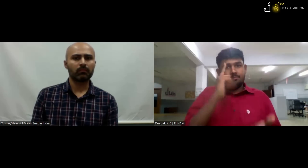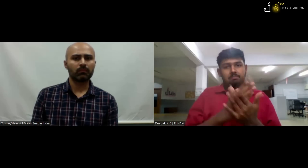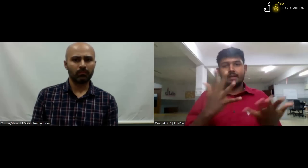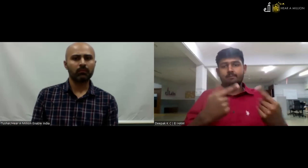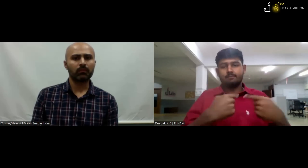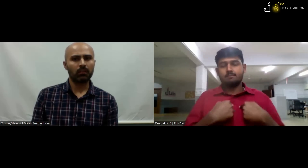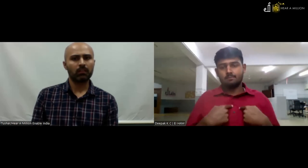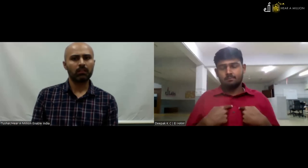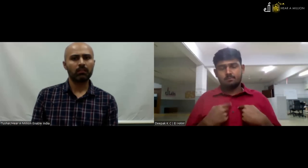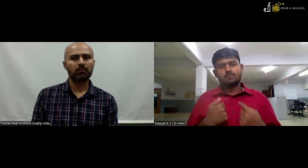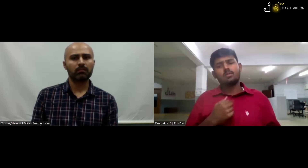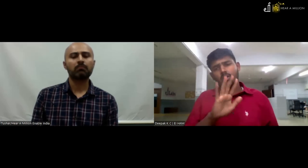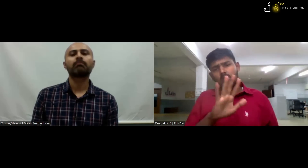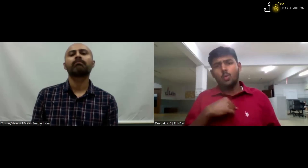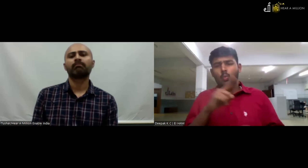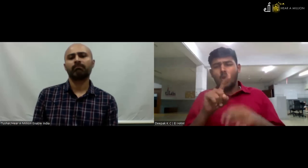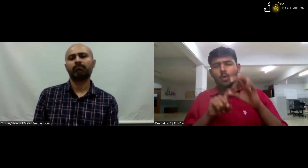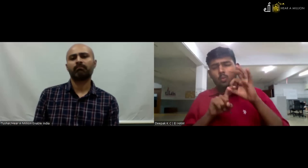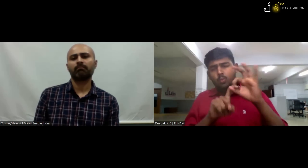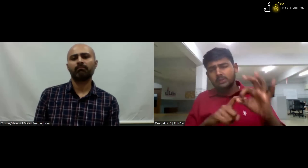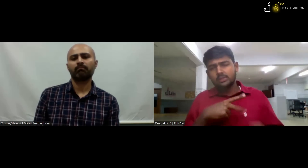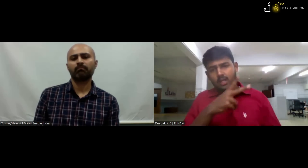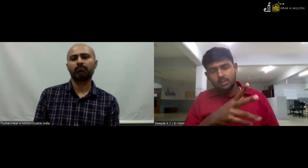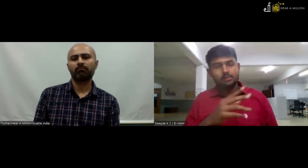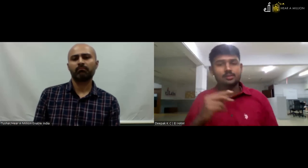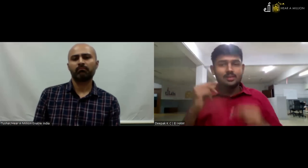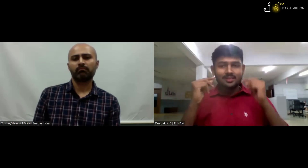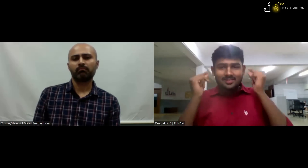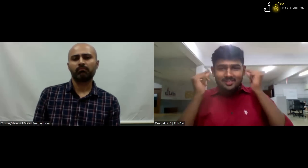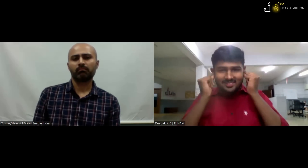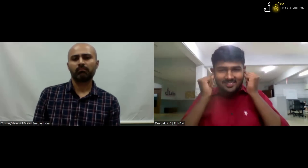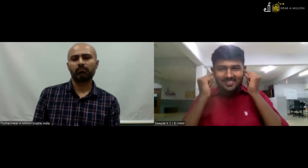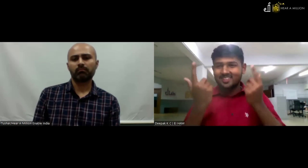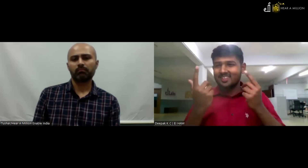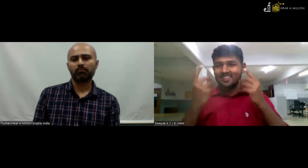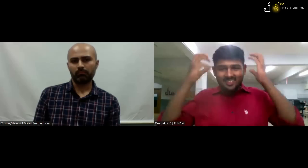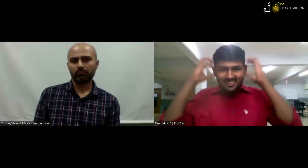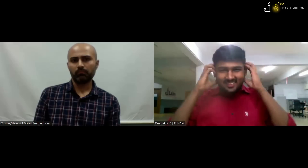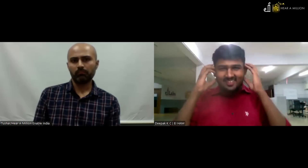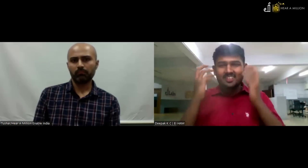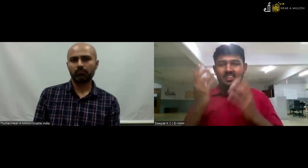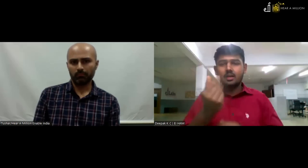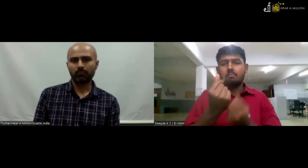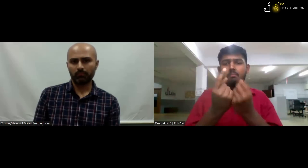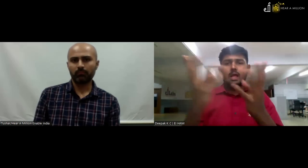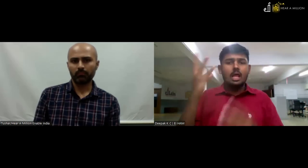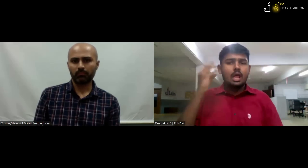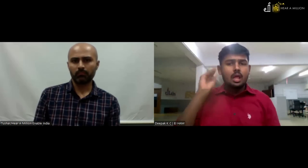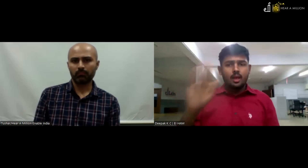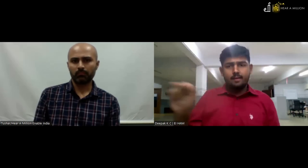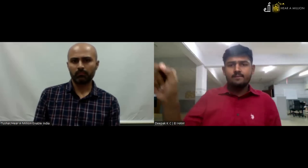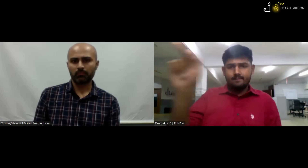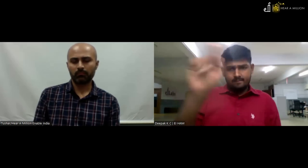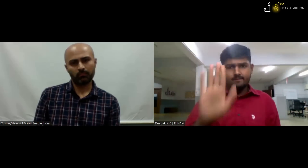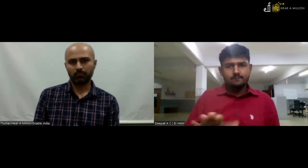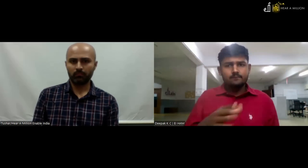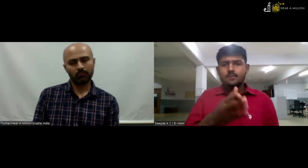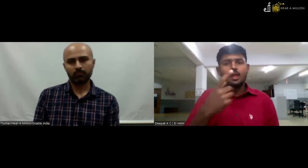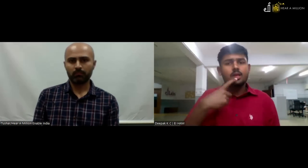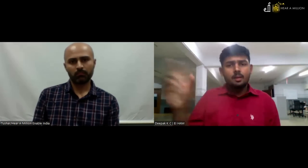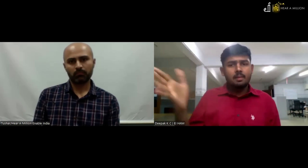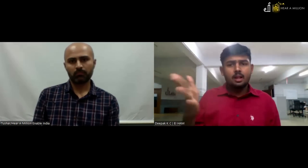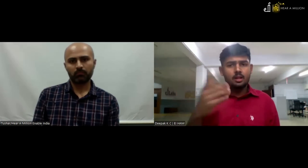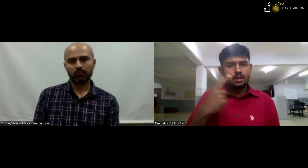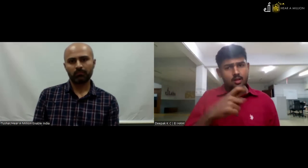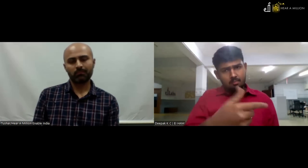would not listen to me. They would not believe that I can drive. And anybody who was,